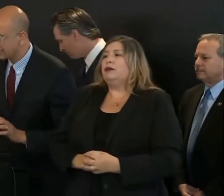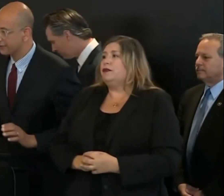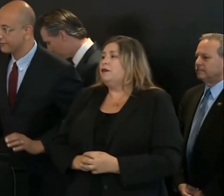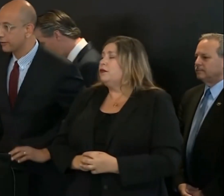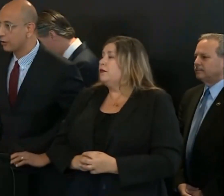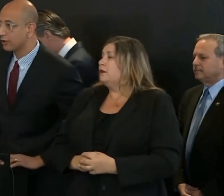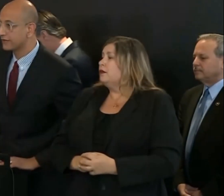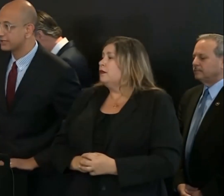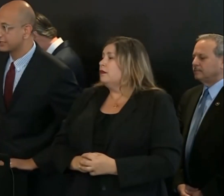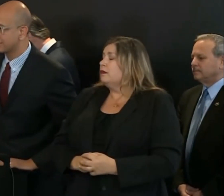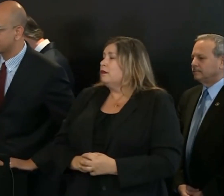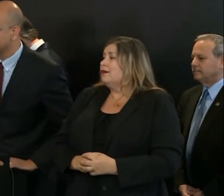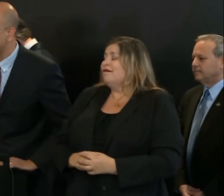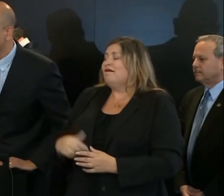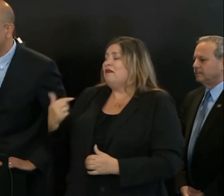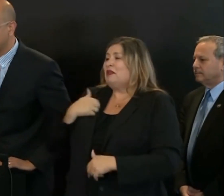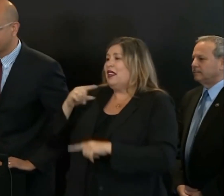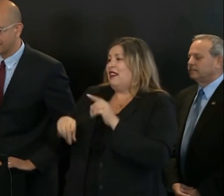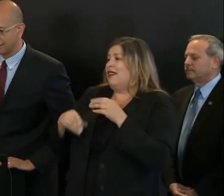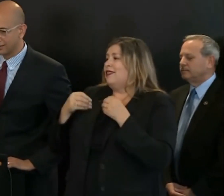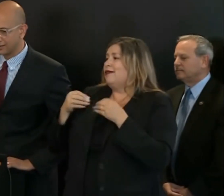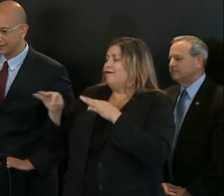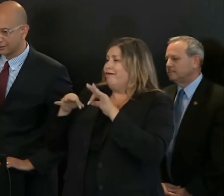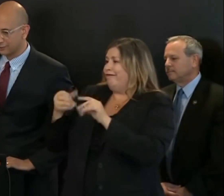We can't give all of the details that